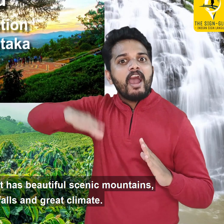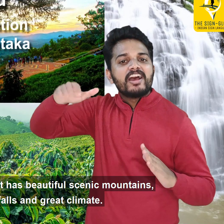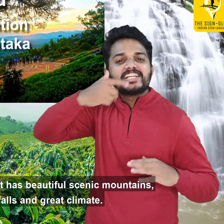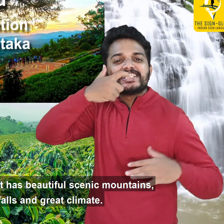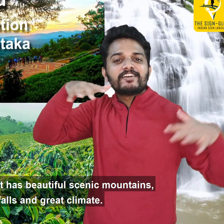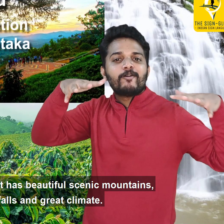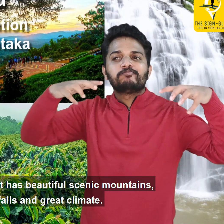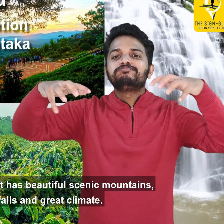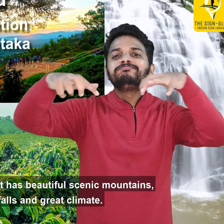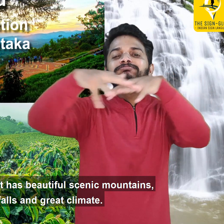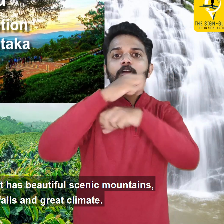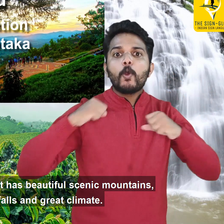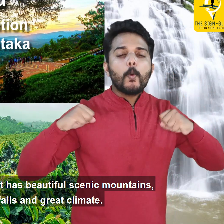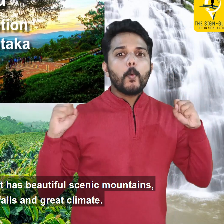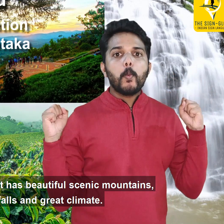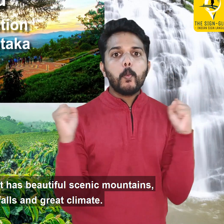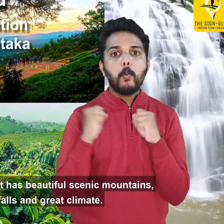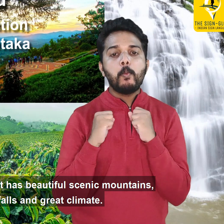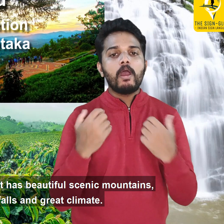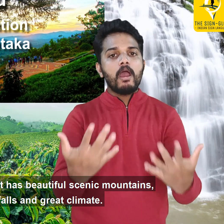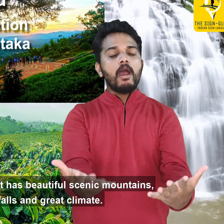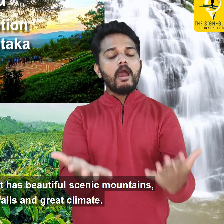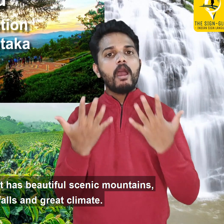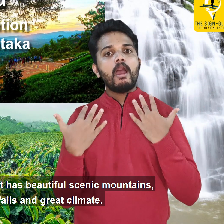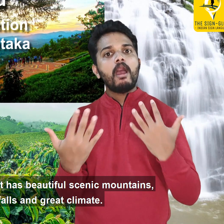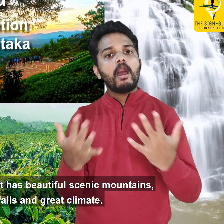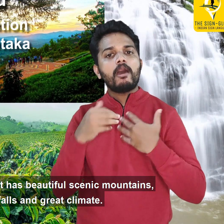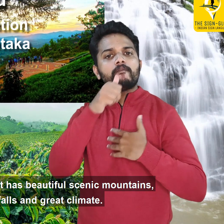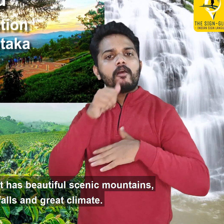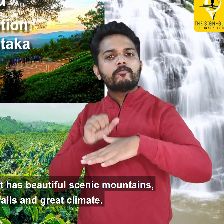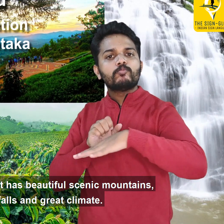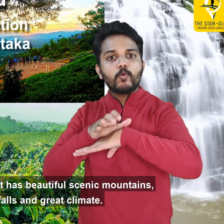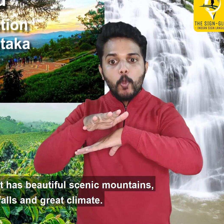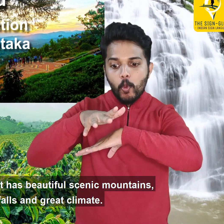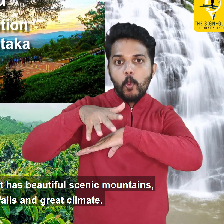As you can see, it has beautiful scenic mountains, waterfalls and great climate.